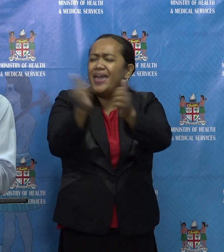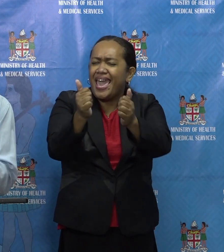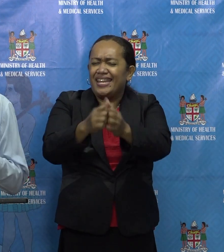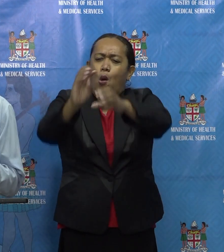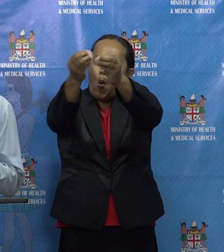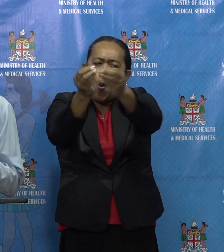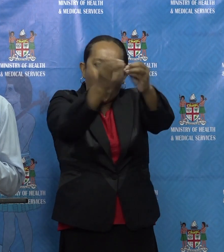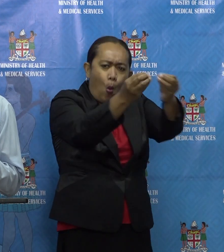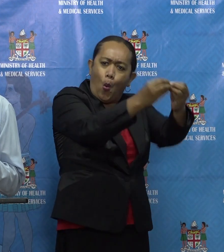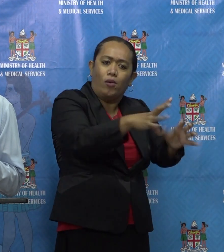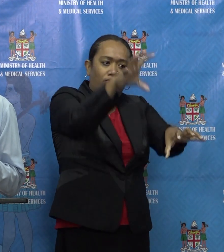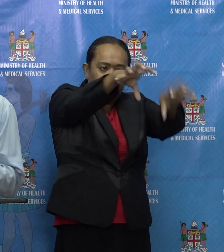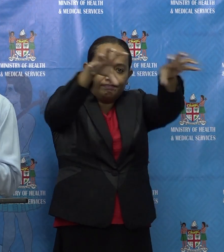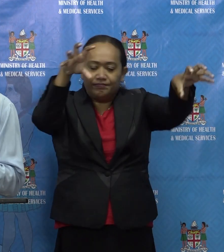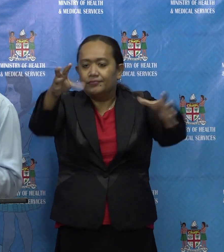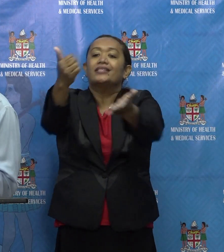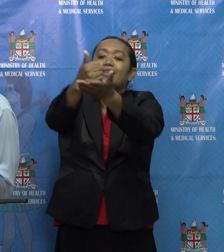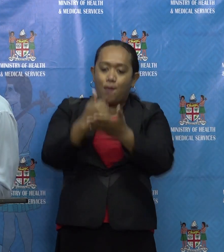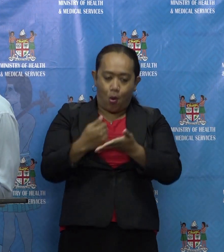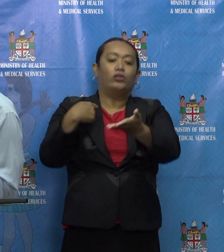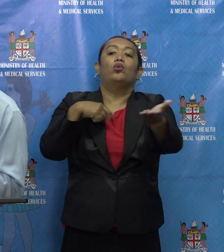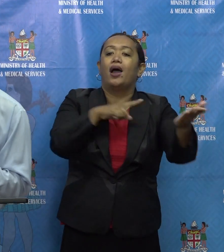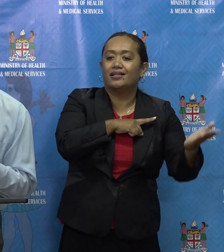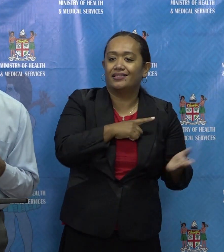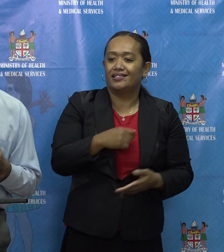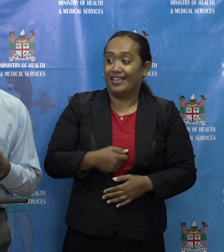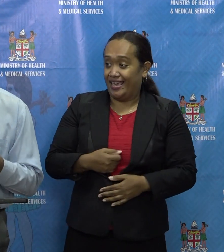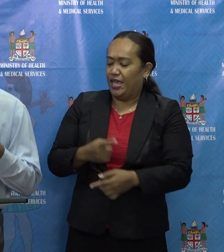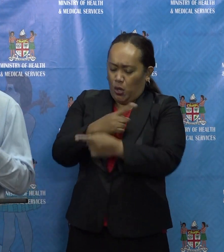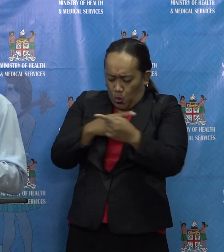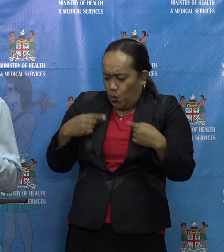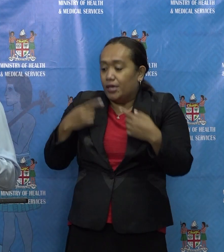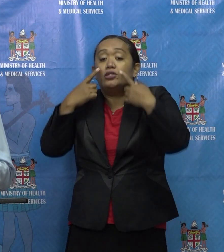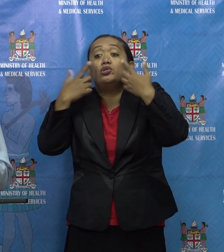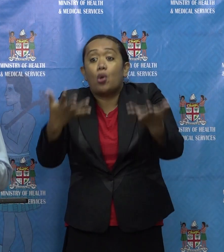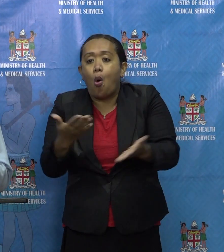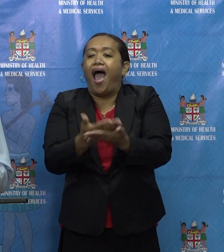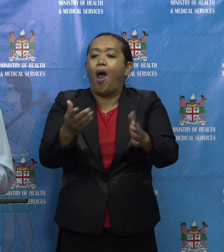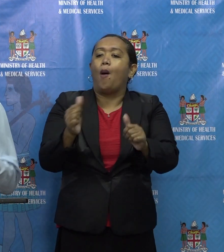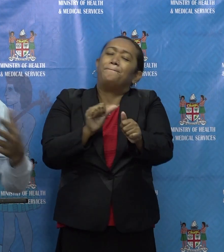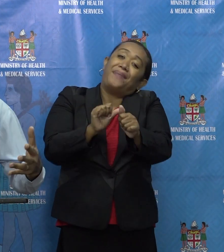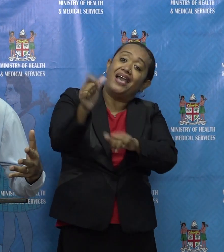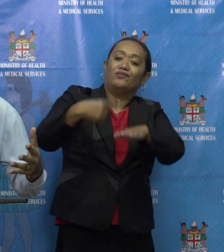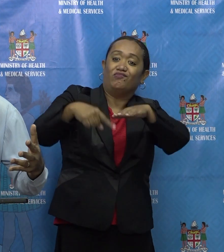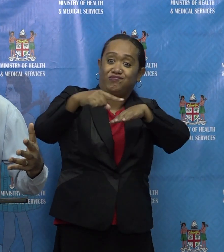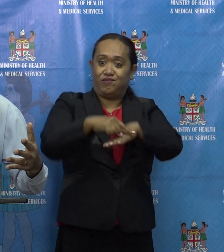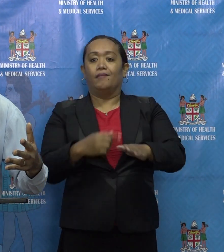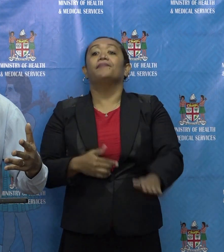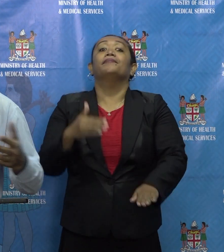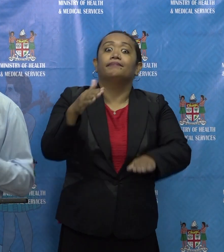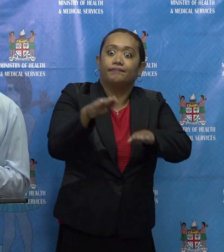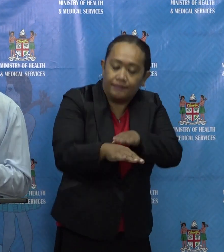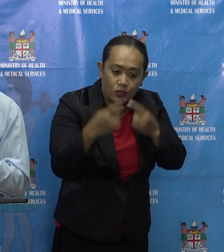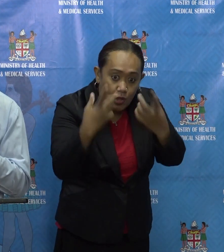coming in to us. I mean, we've basically shown our best foot forward in terms of the response to the